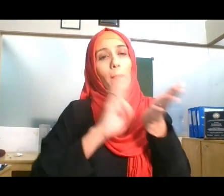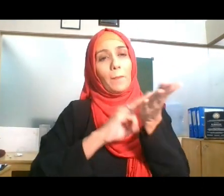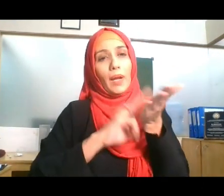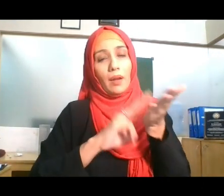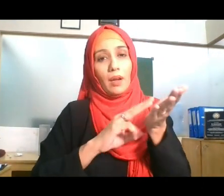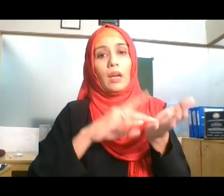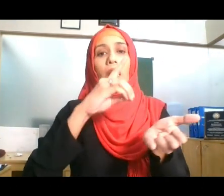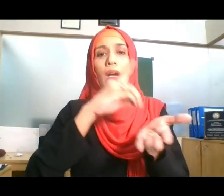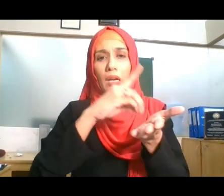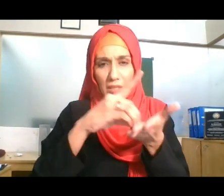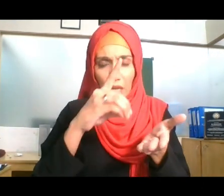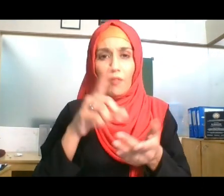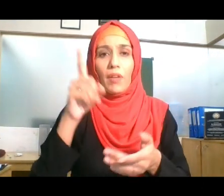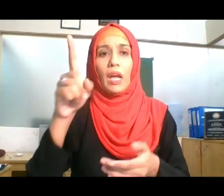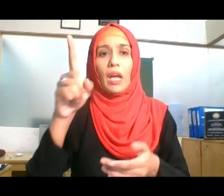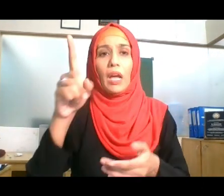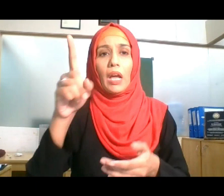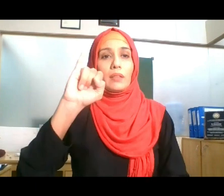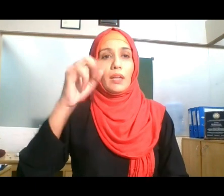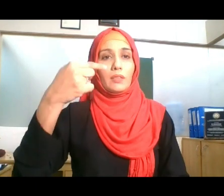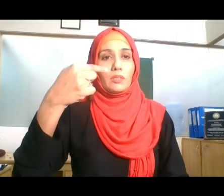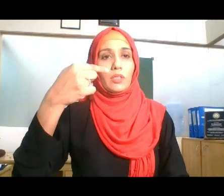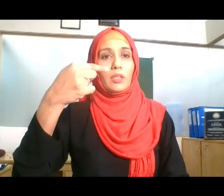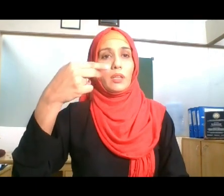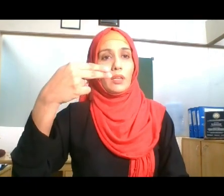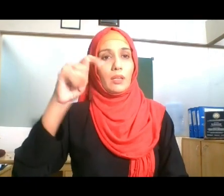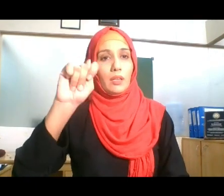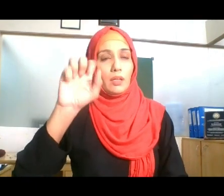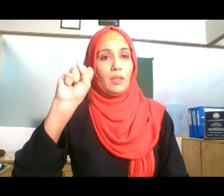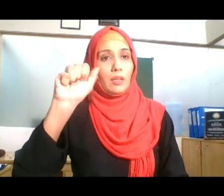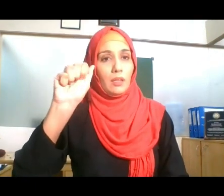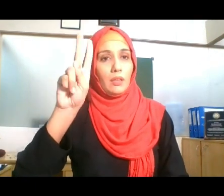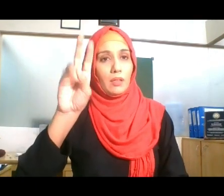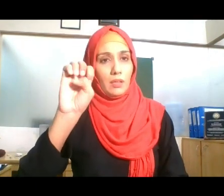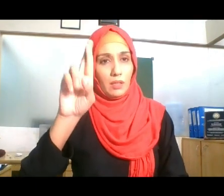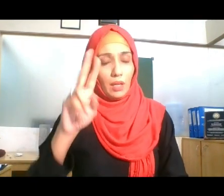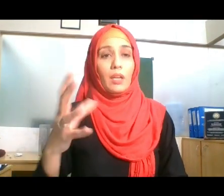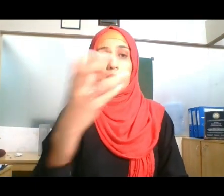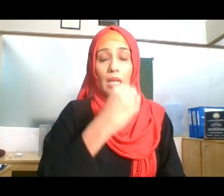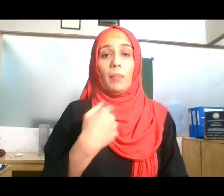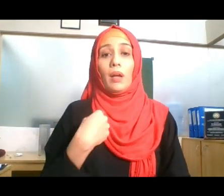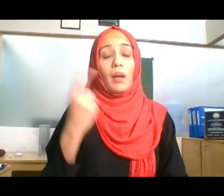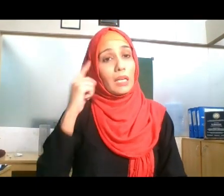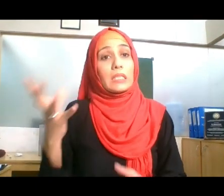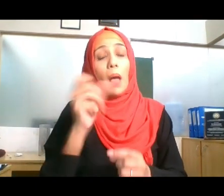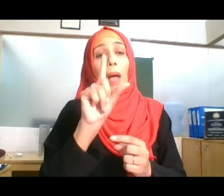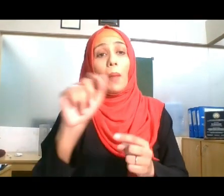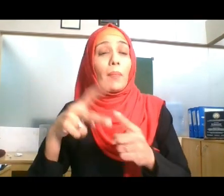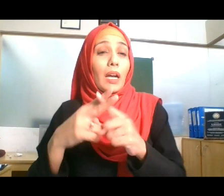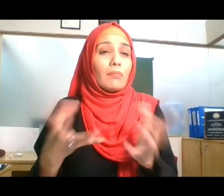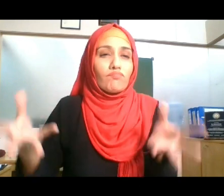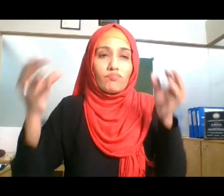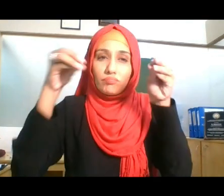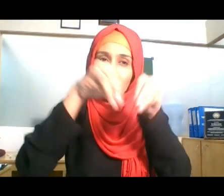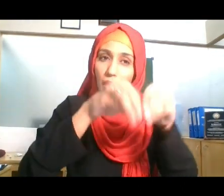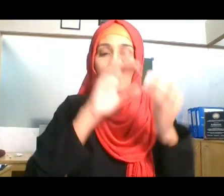DeafReach and Sight Savers so that we could make our learning tools inclusive and we could have